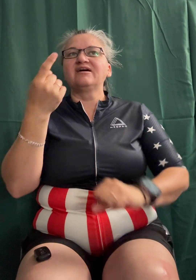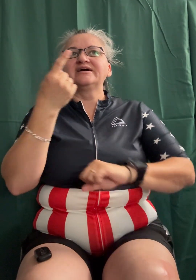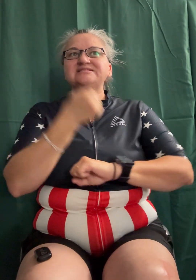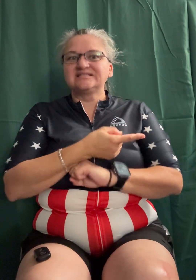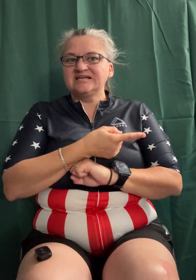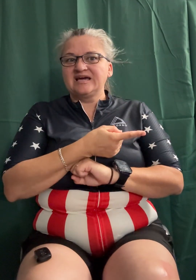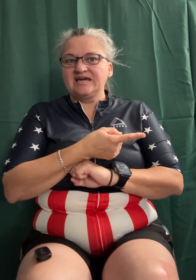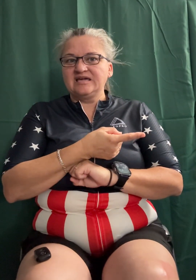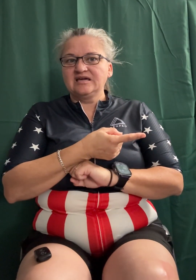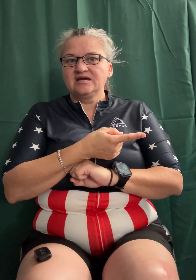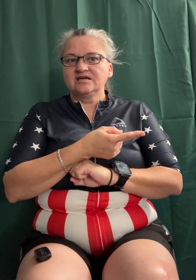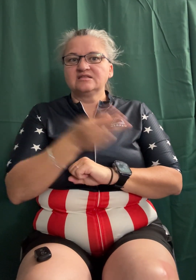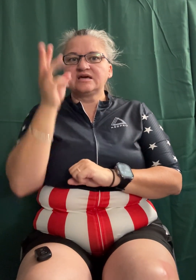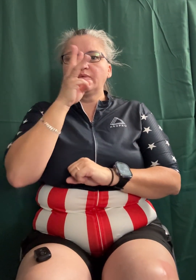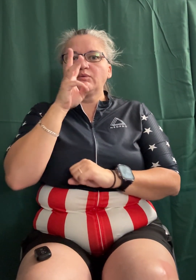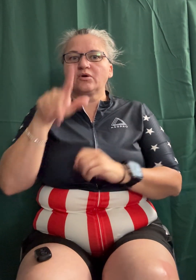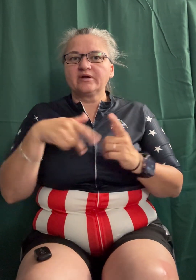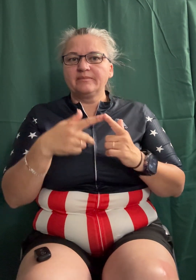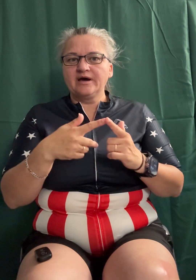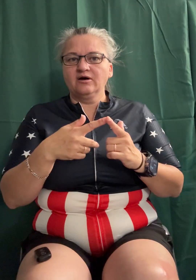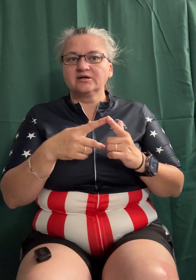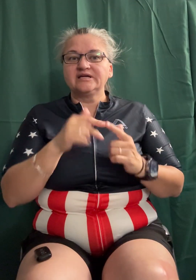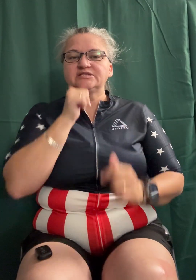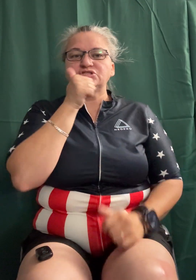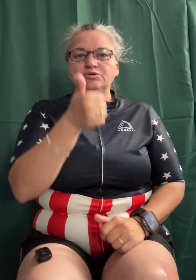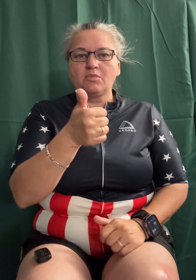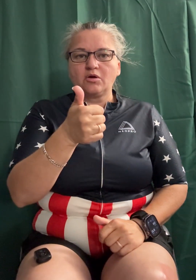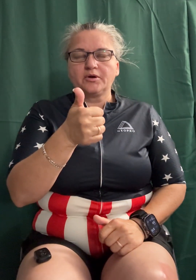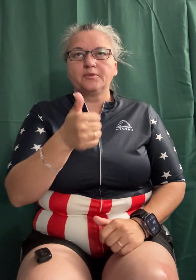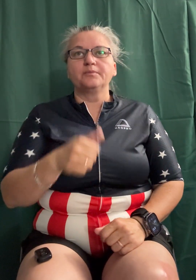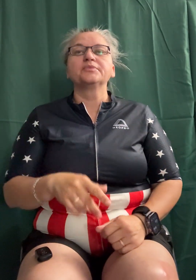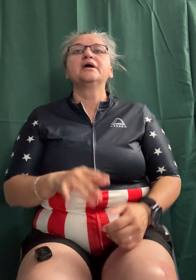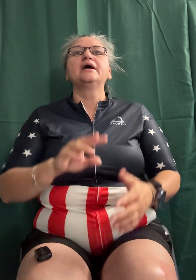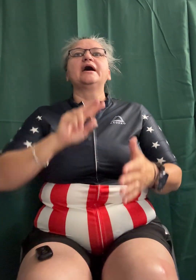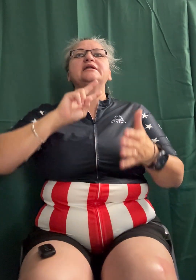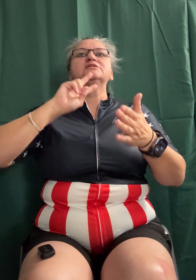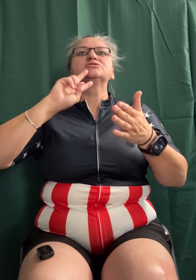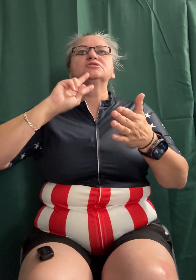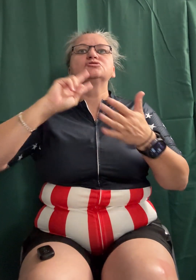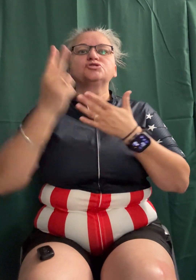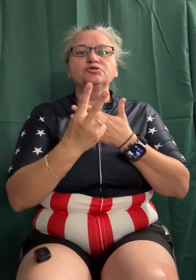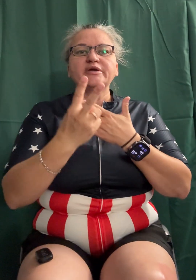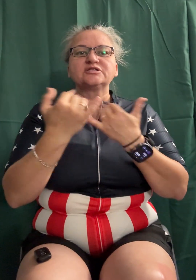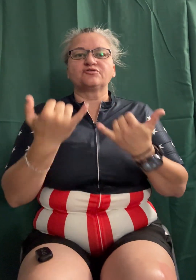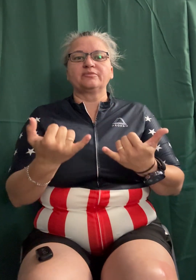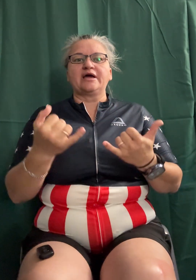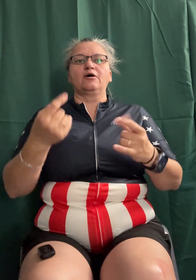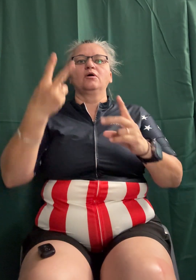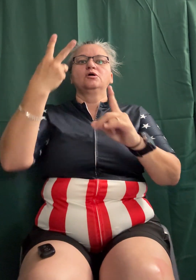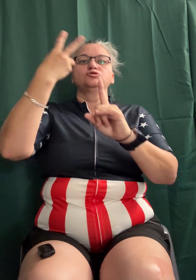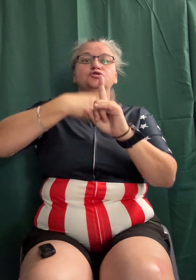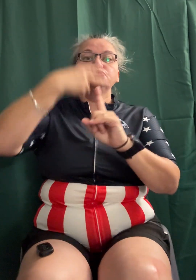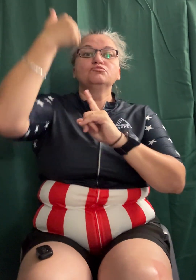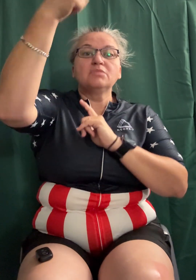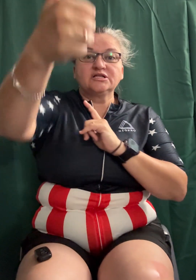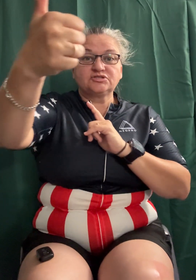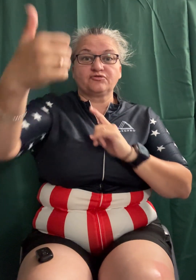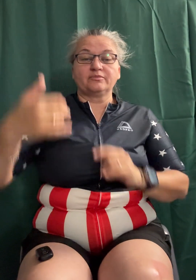not today that we worry about, it's tomorrow. And it's 2 weeks from now, 2 months from